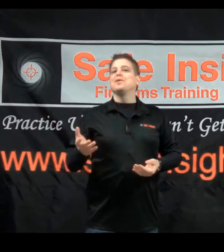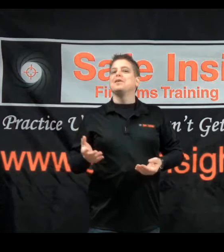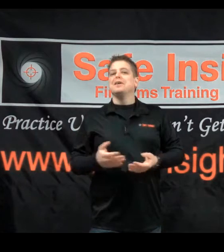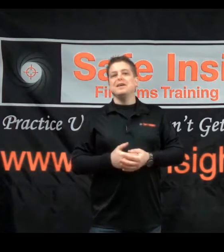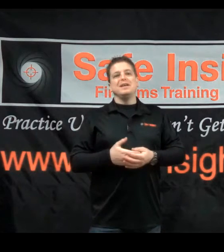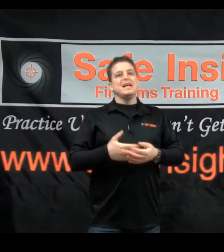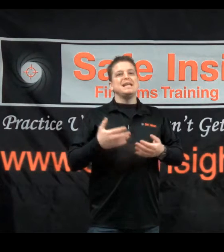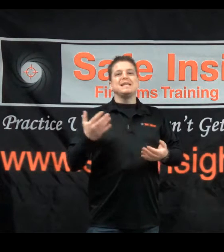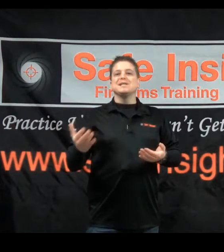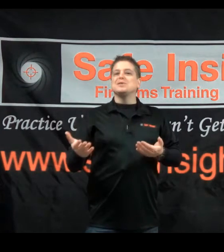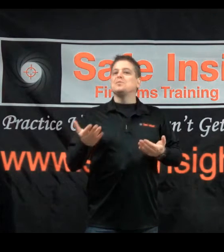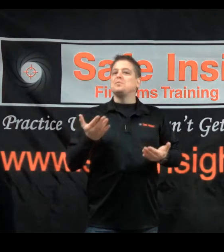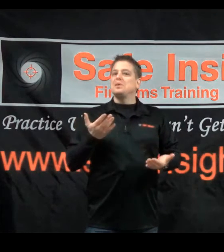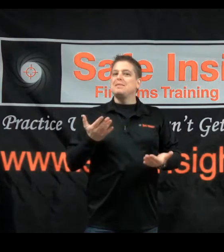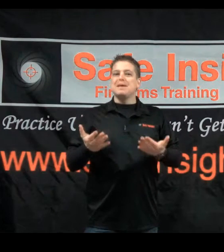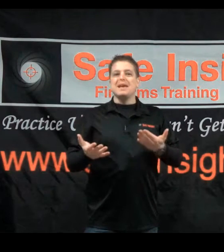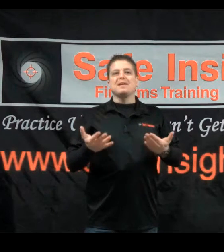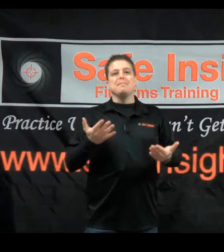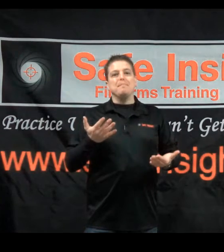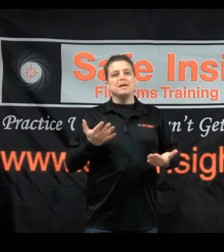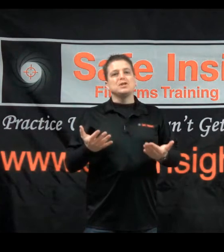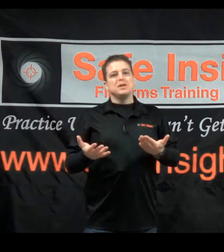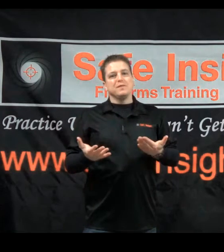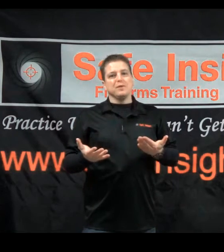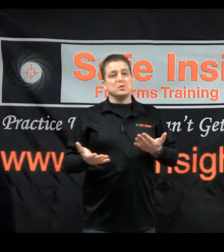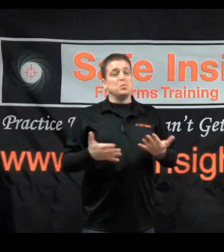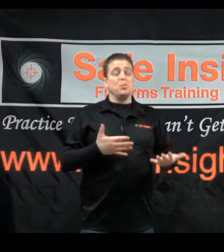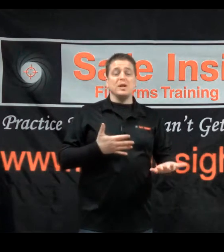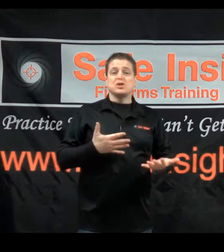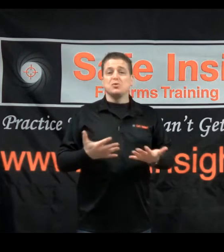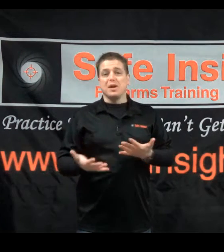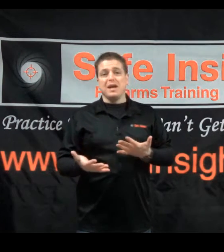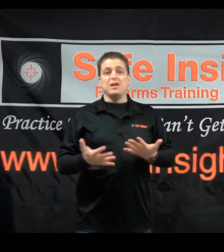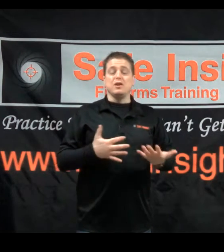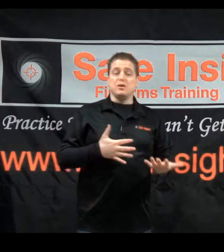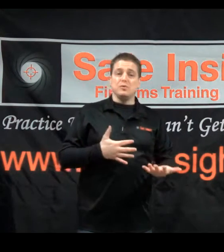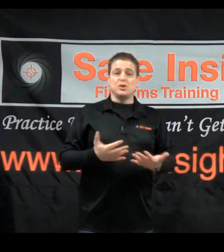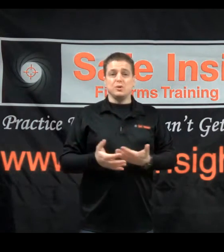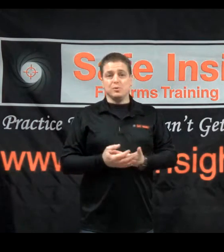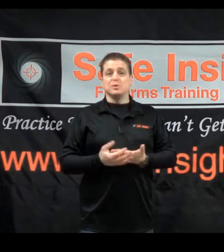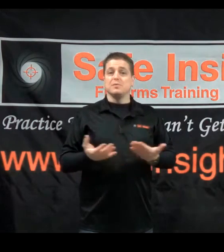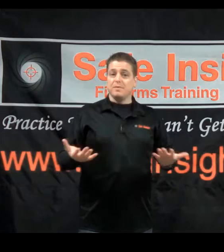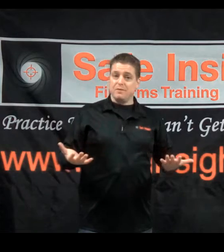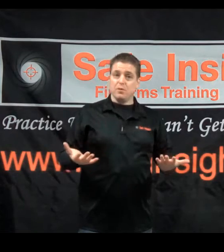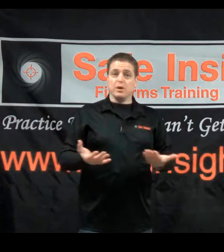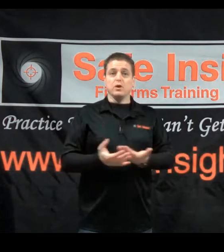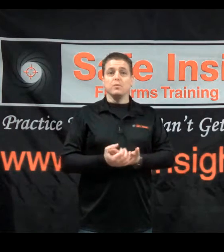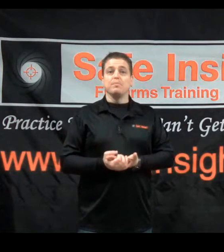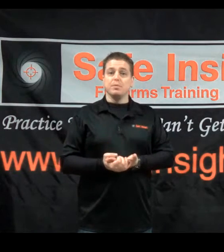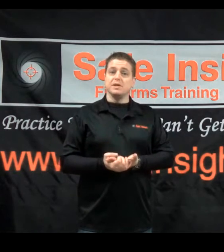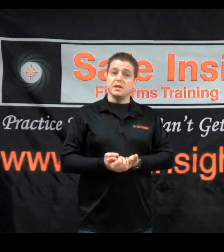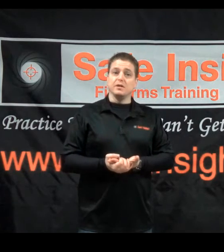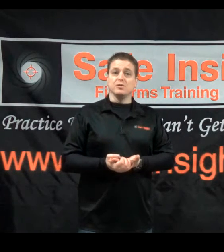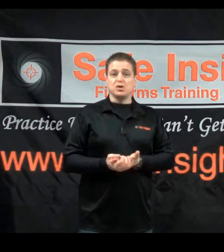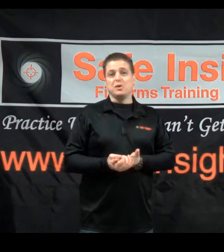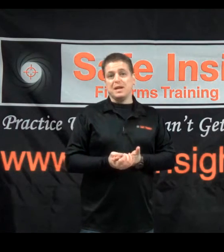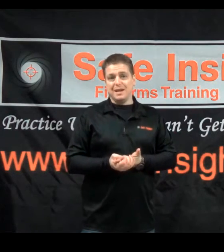Therefore, it doesn't really make much difference which grain you choose for your particular shooting